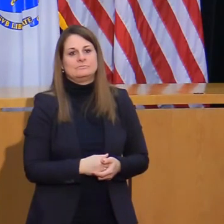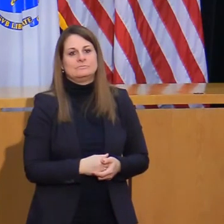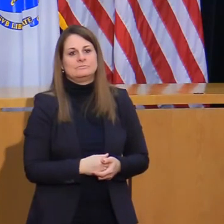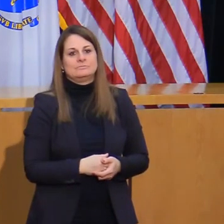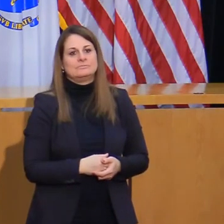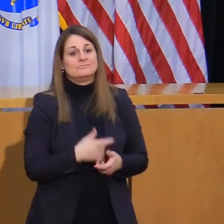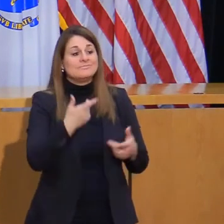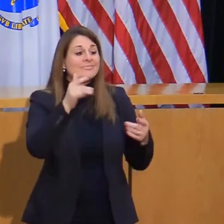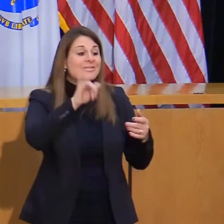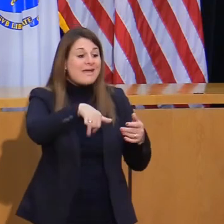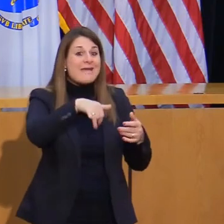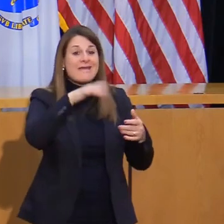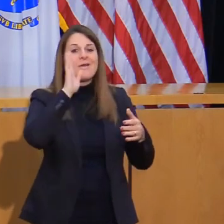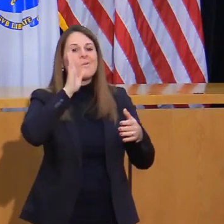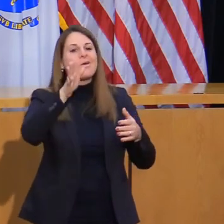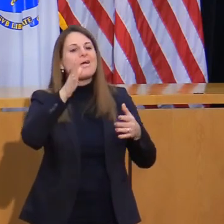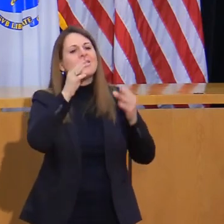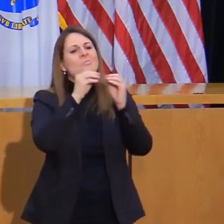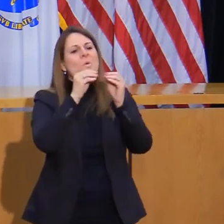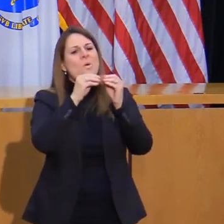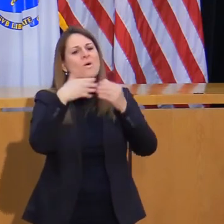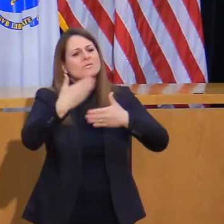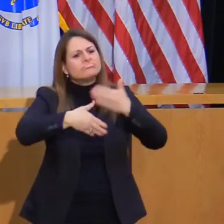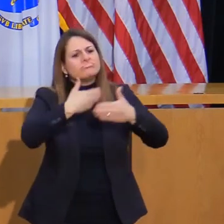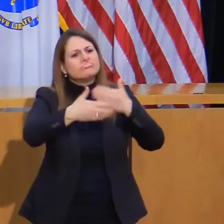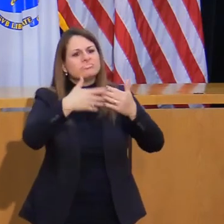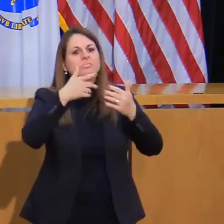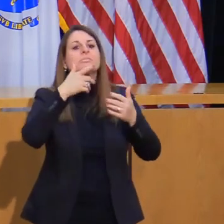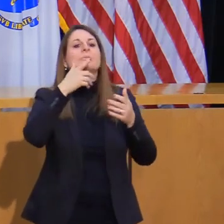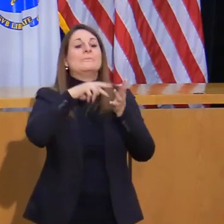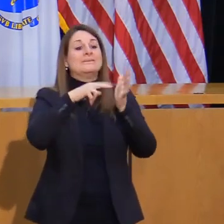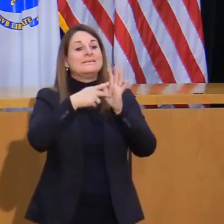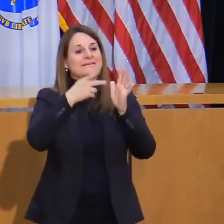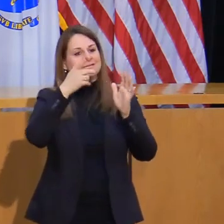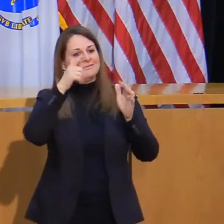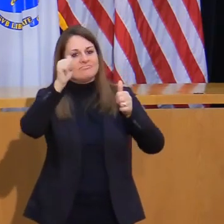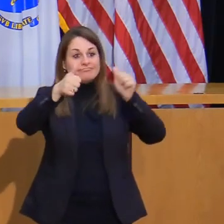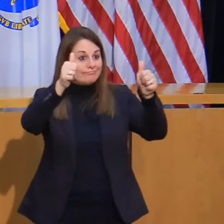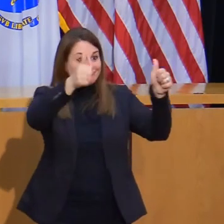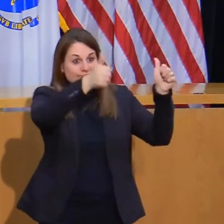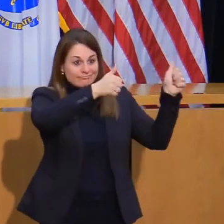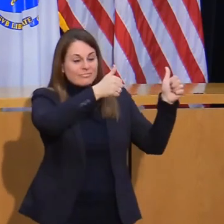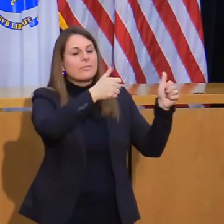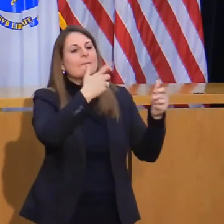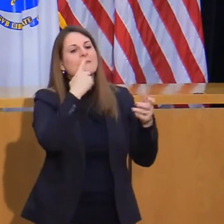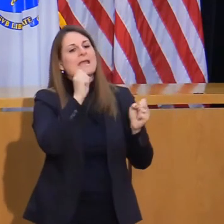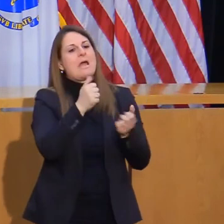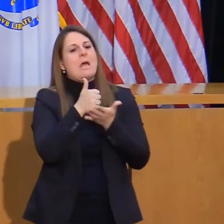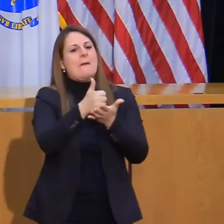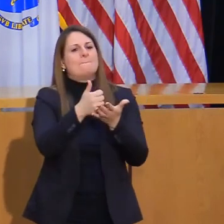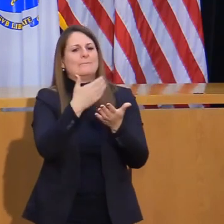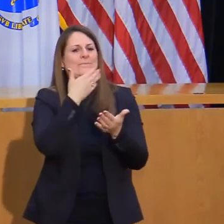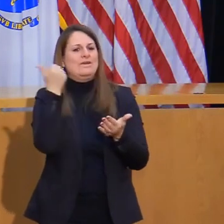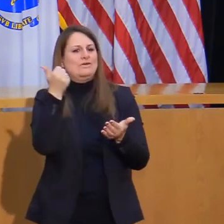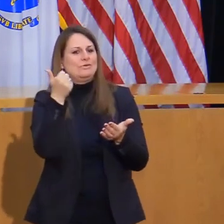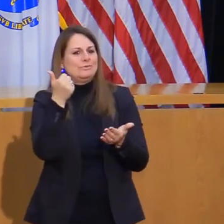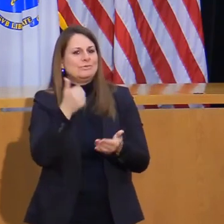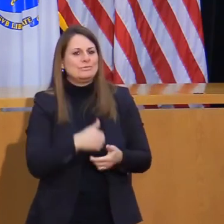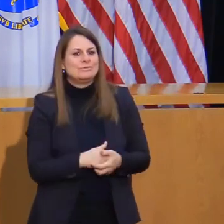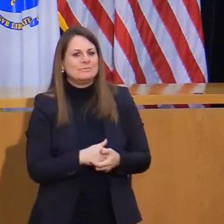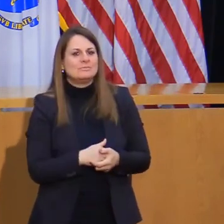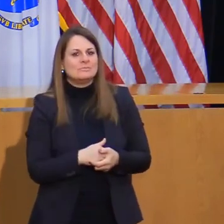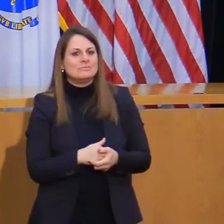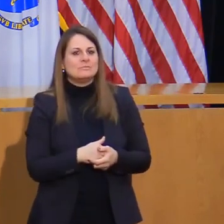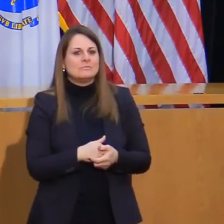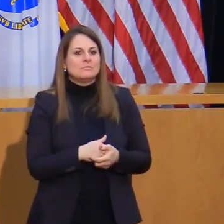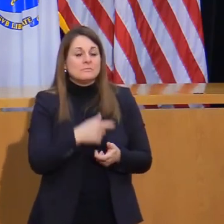offshore wind, and we continue to make investments and have made investments in the South Coast as we've moved forward on this. And if